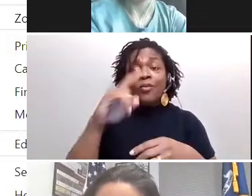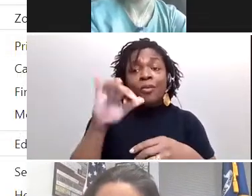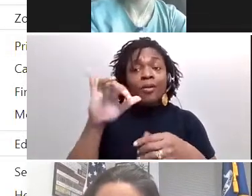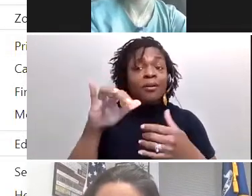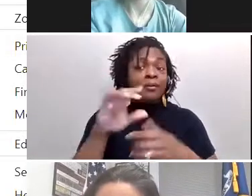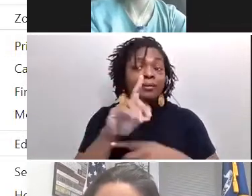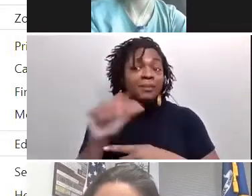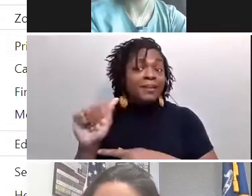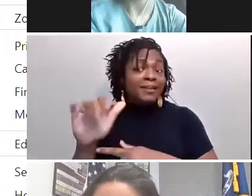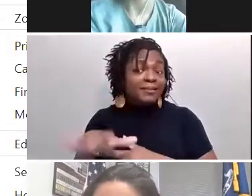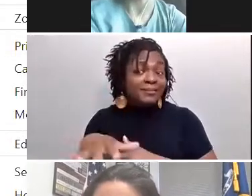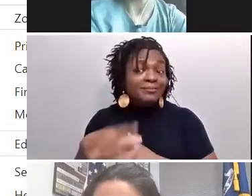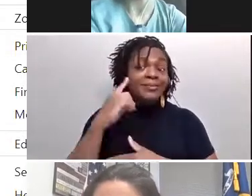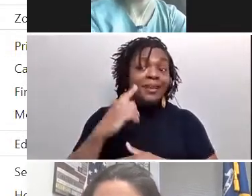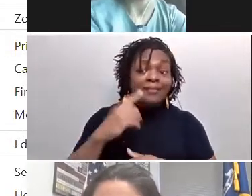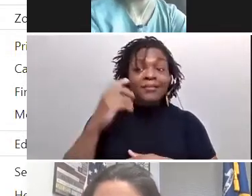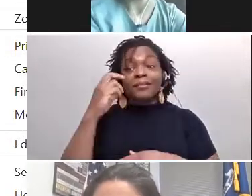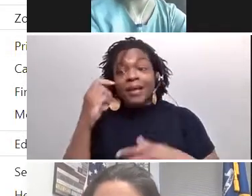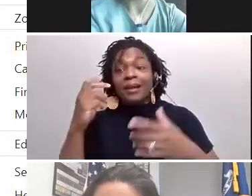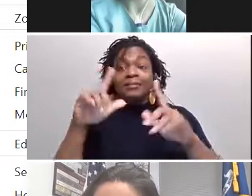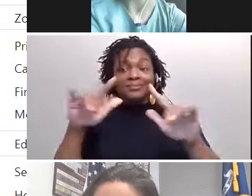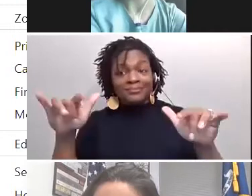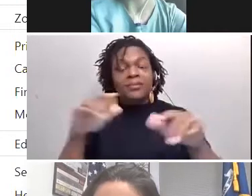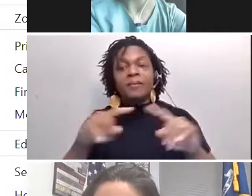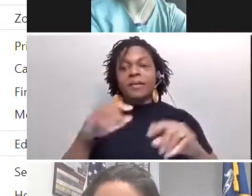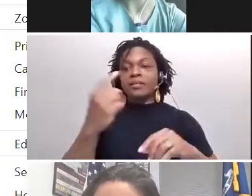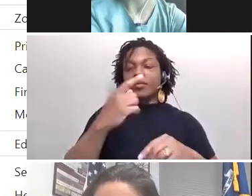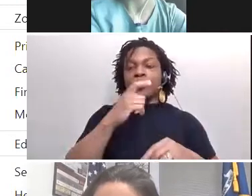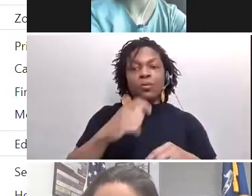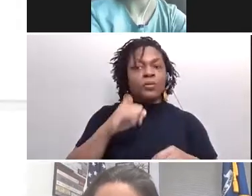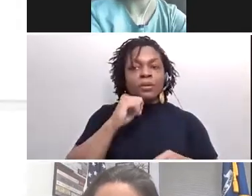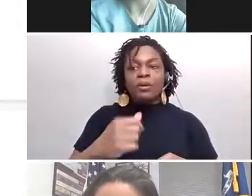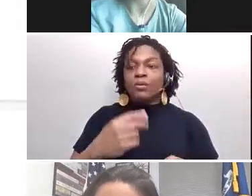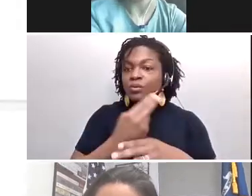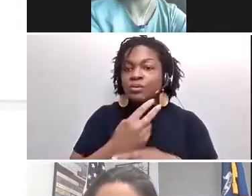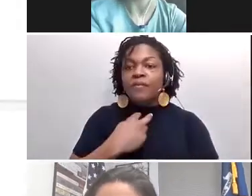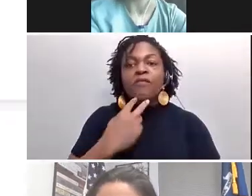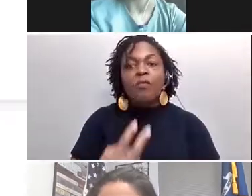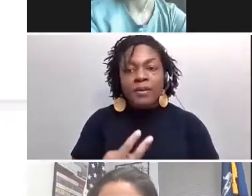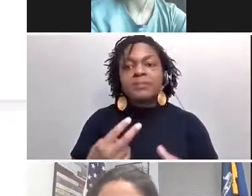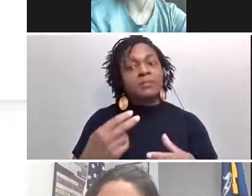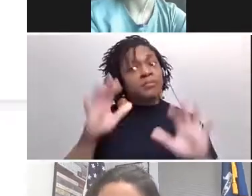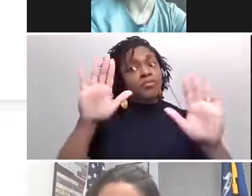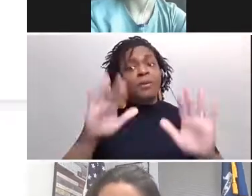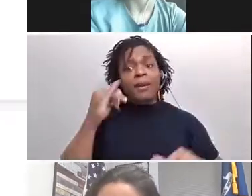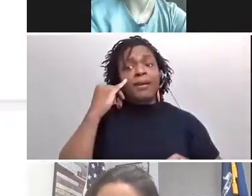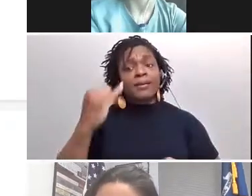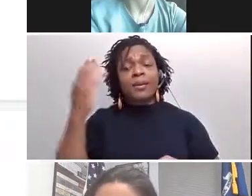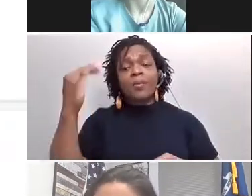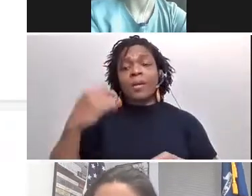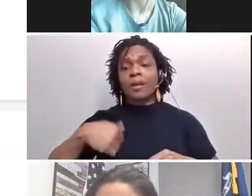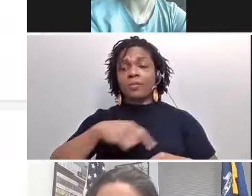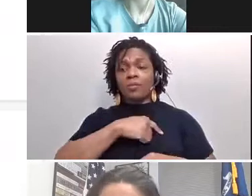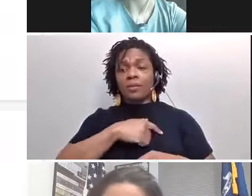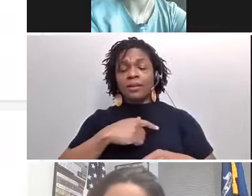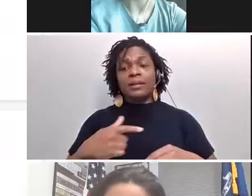I think the inclusion of someone who's nonverbal is a great idea, because we often say that, we're going